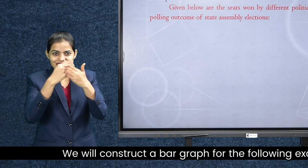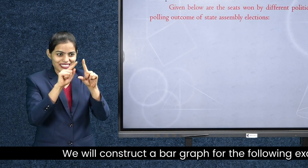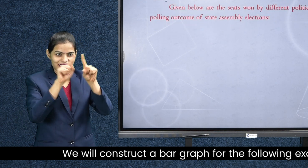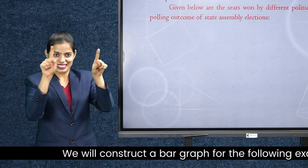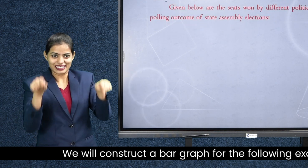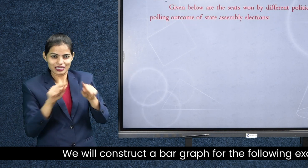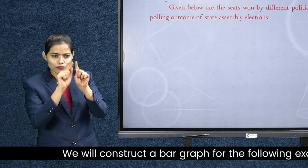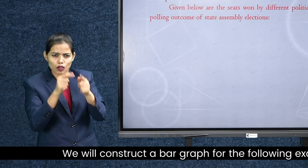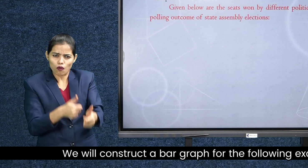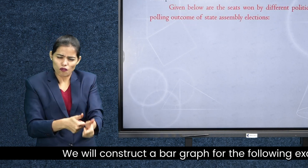example.